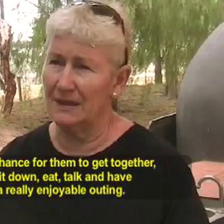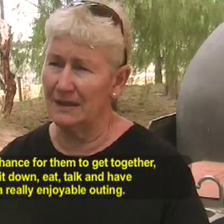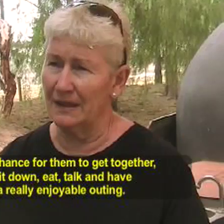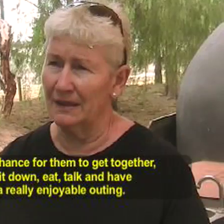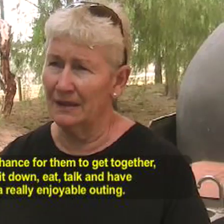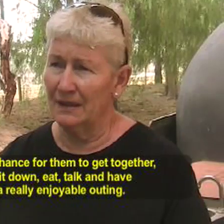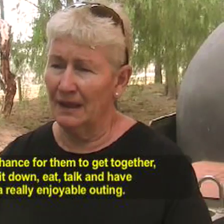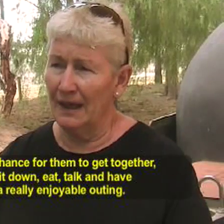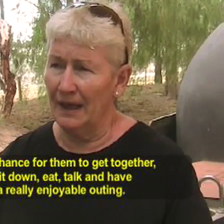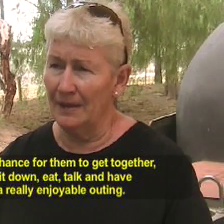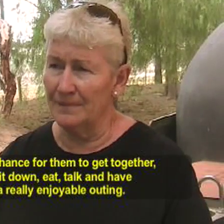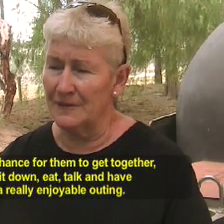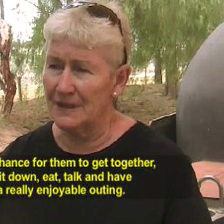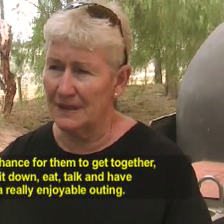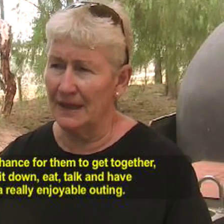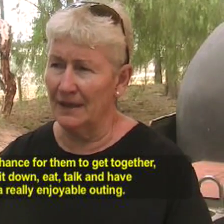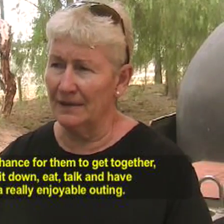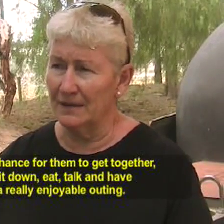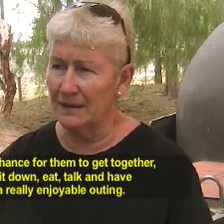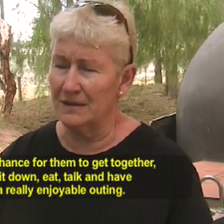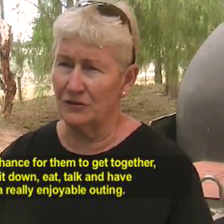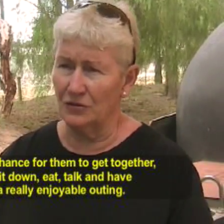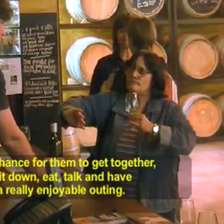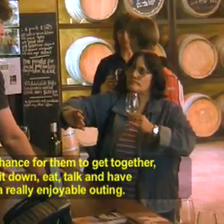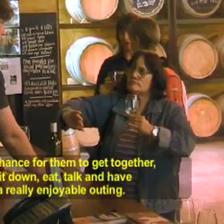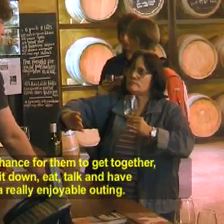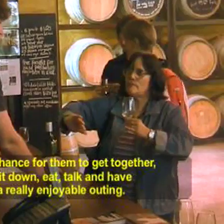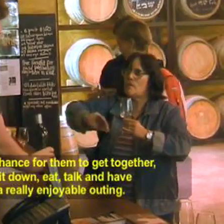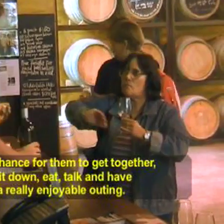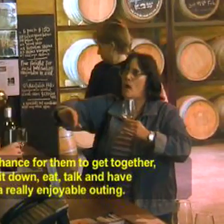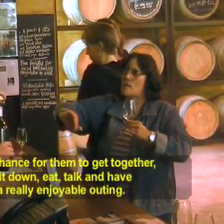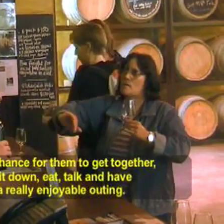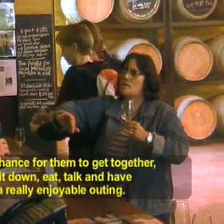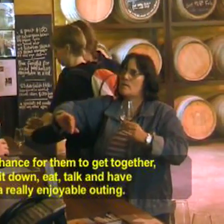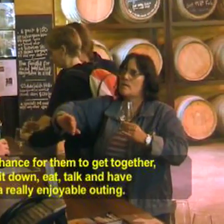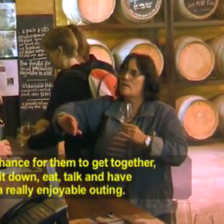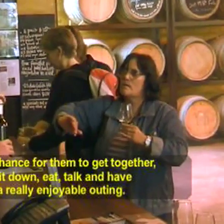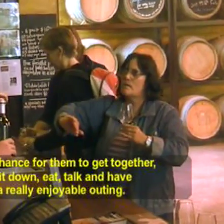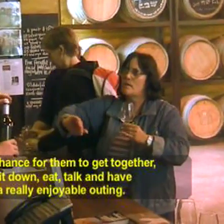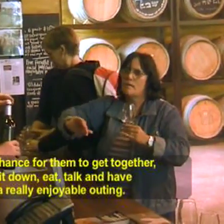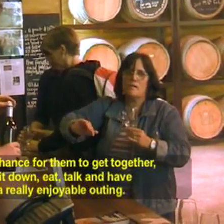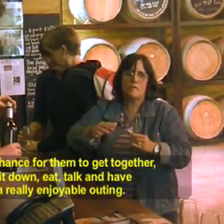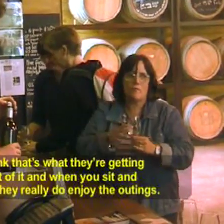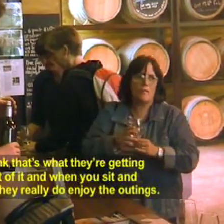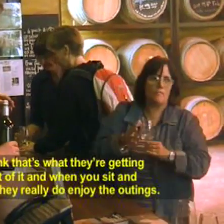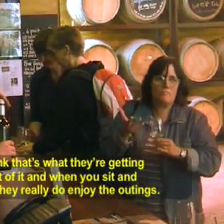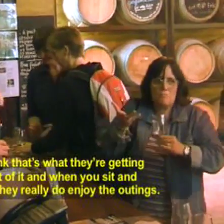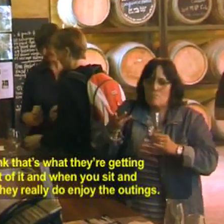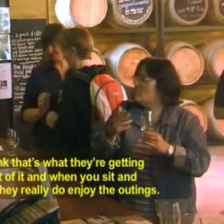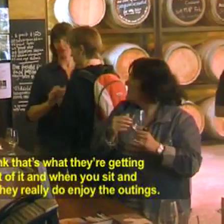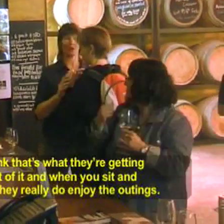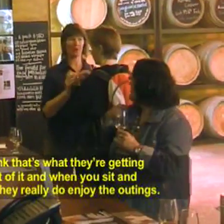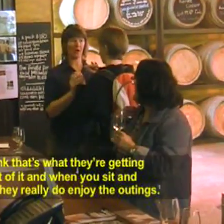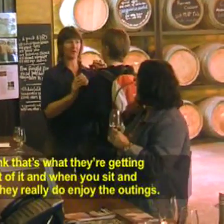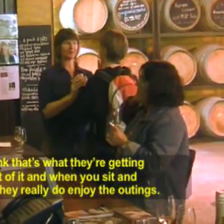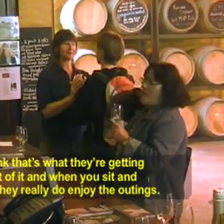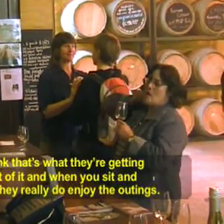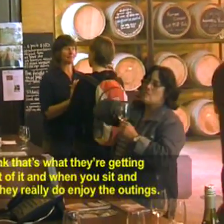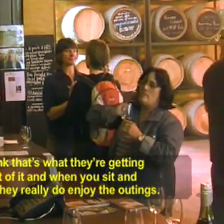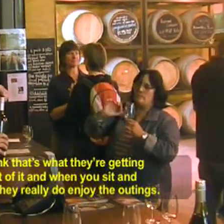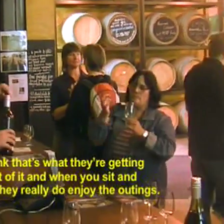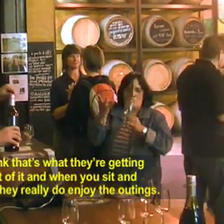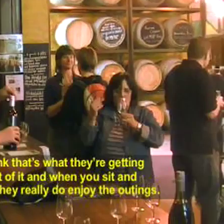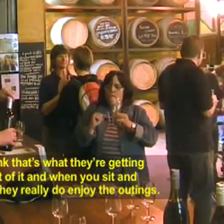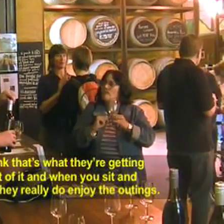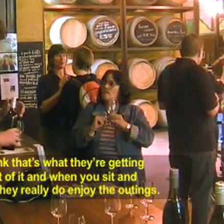to get together, sit down, eat, talk, and have a really enjoyable outing. I think that's what they're getting out of